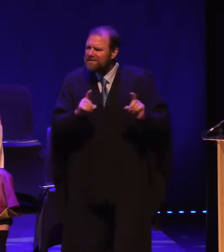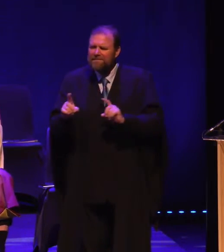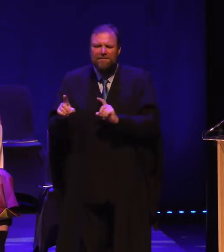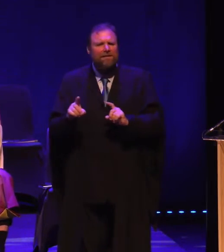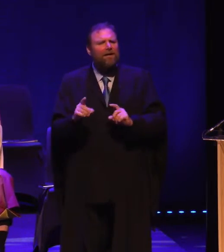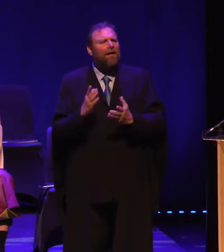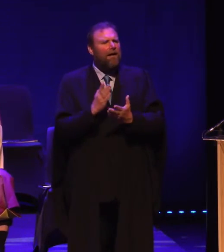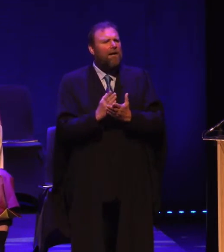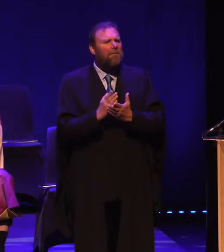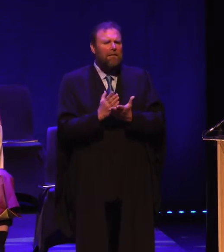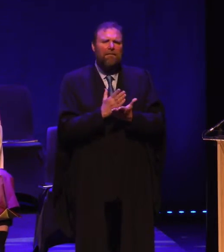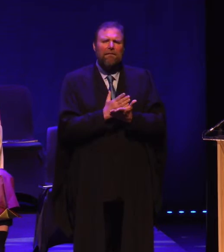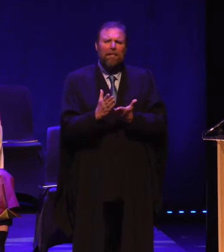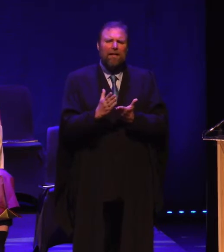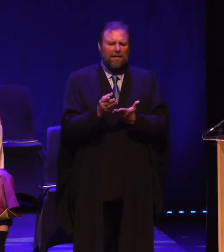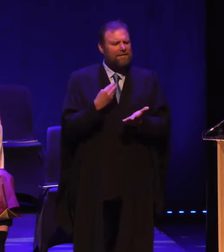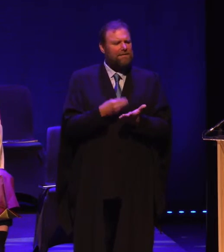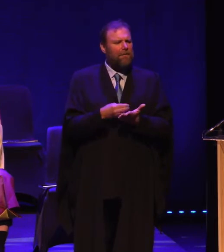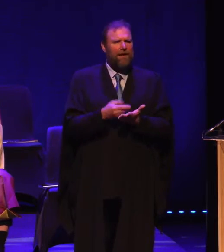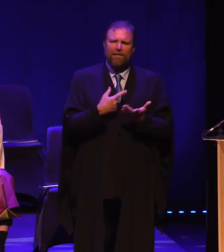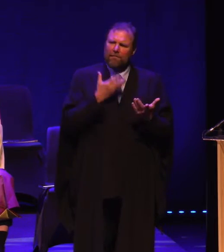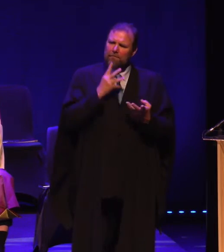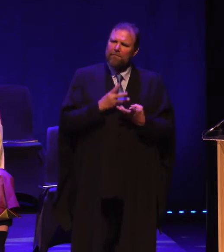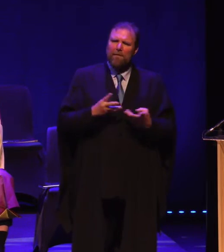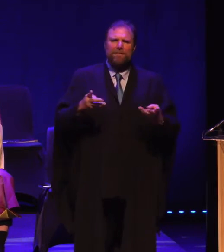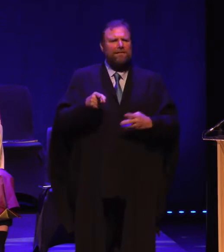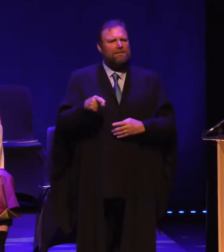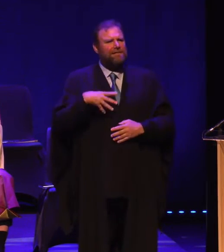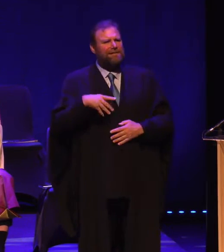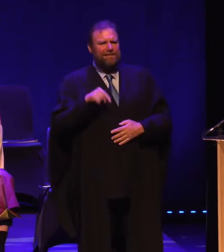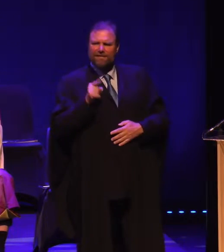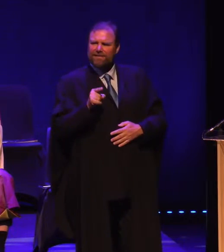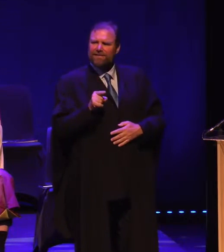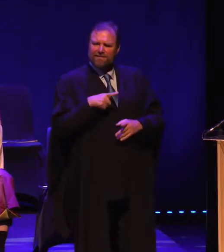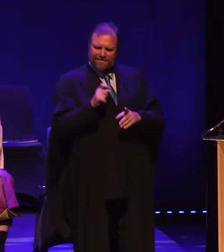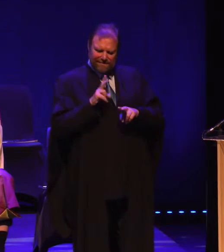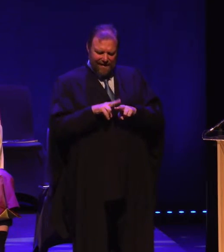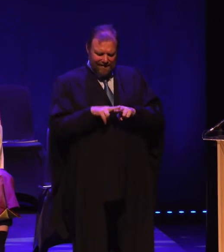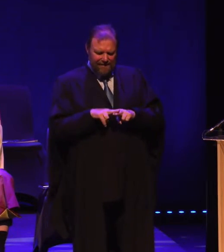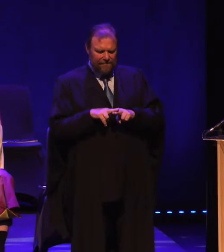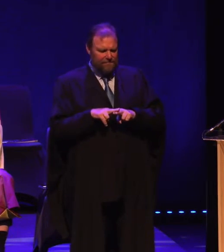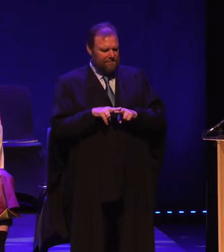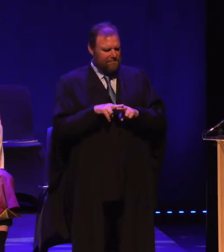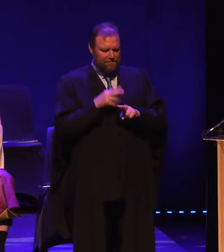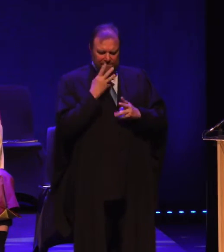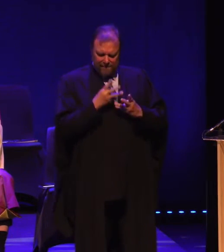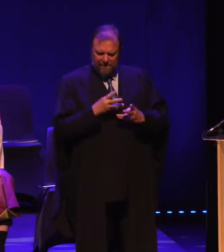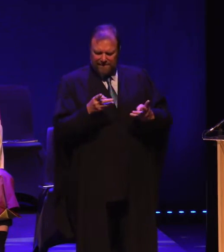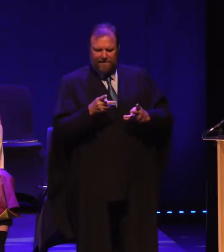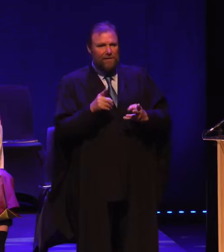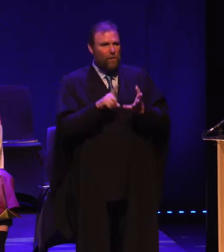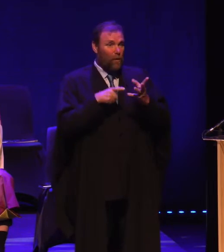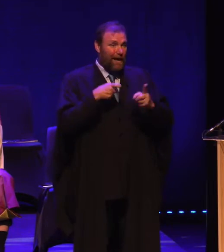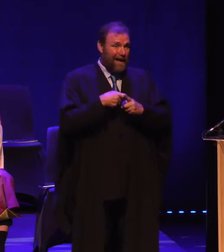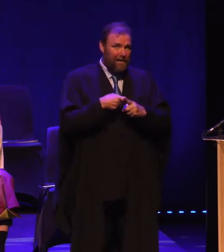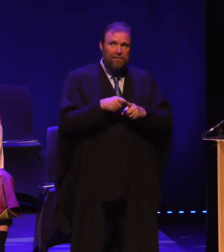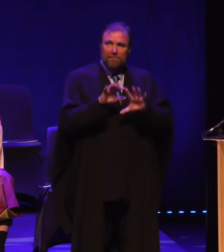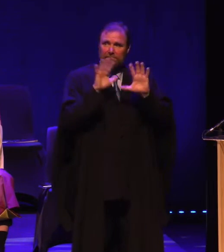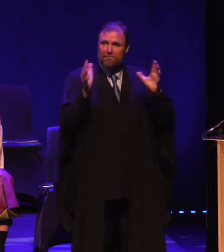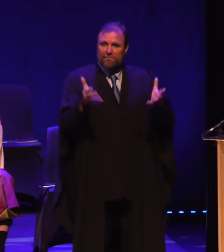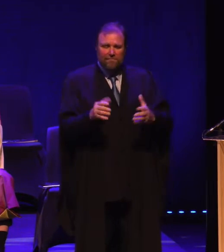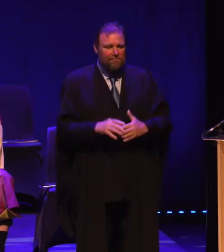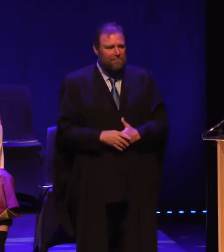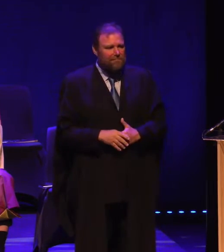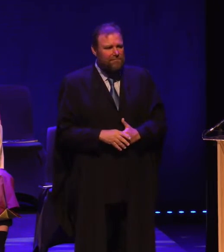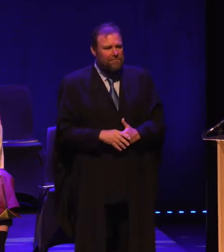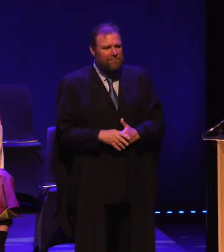very much in demand in the public sector, in Cardiff, in Wales, in the UK, and much further beyond.